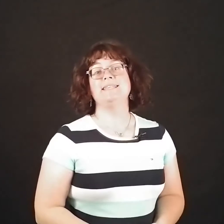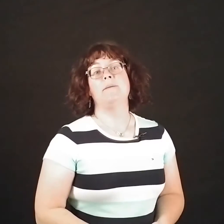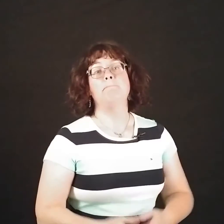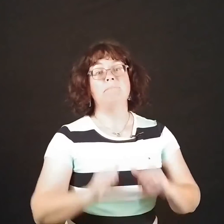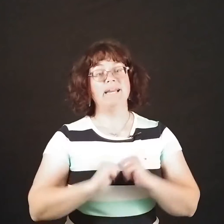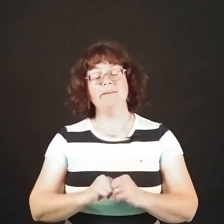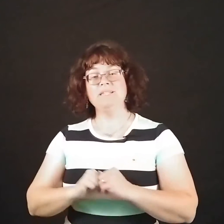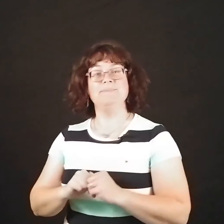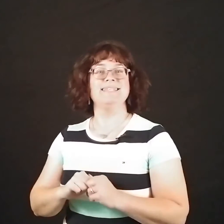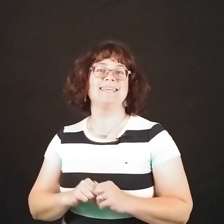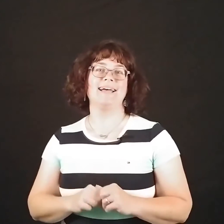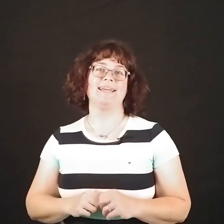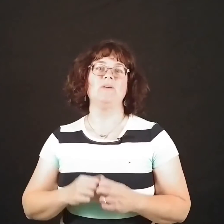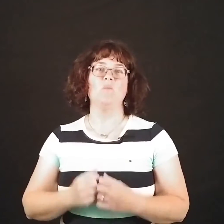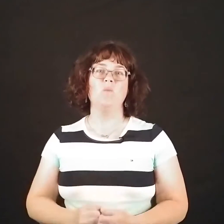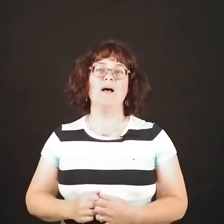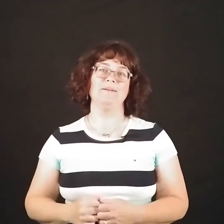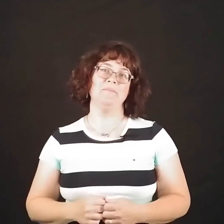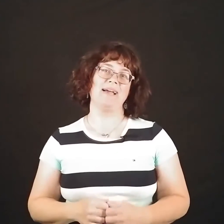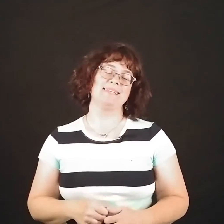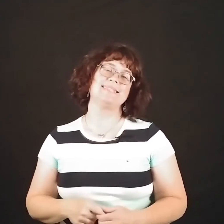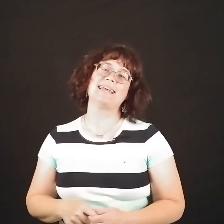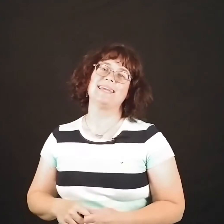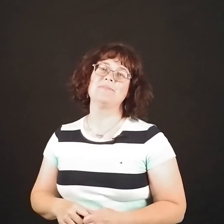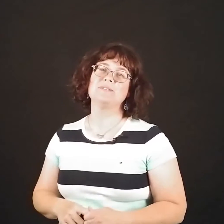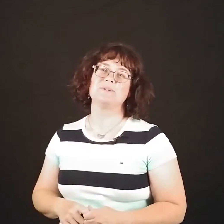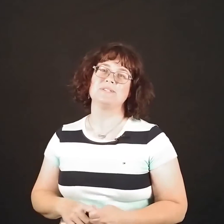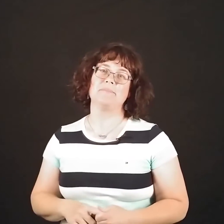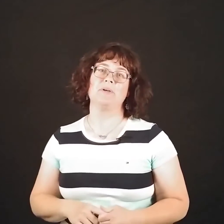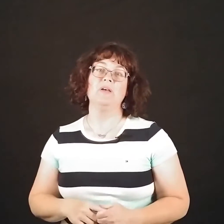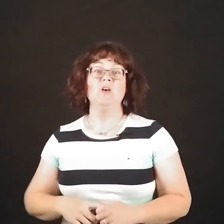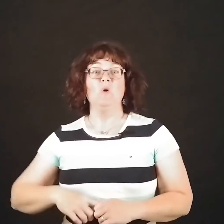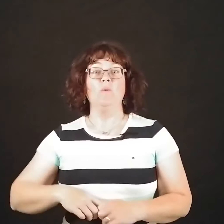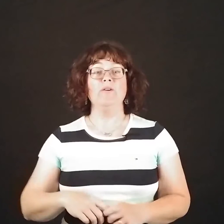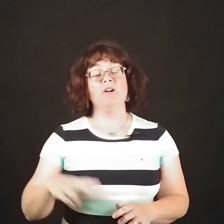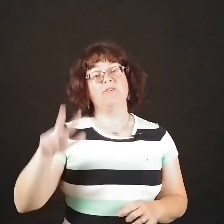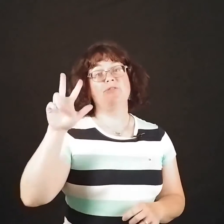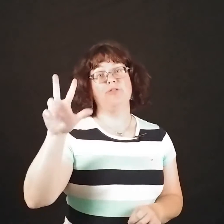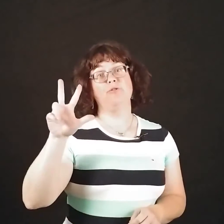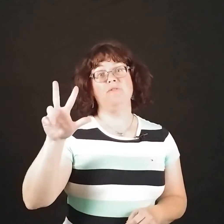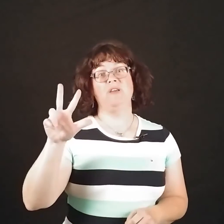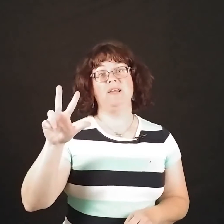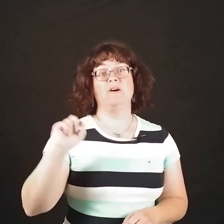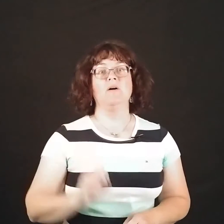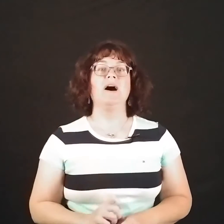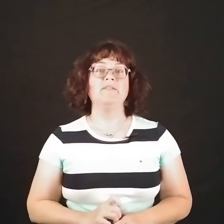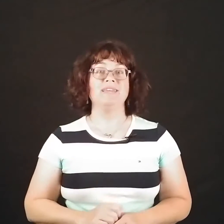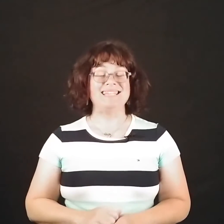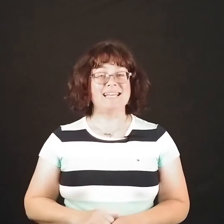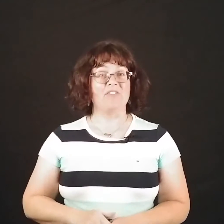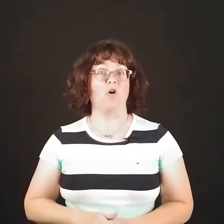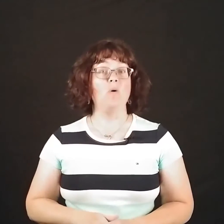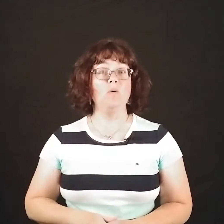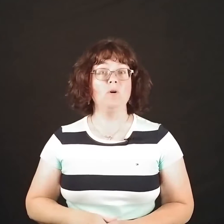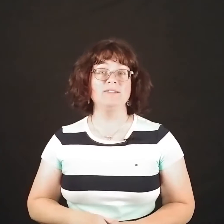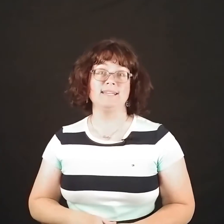kids, my name is Mrs. Kelly. Welcome back to Sign Language Worship. We are on our third video of He's Got the Whole World in